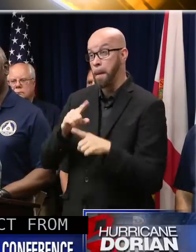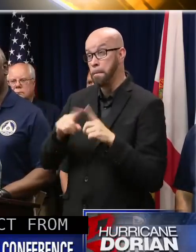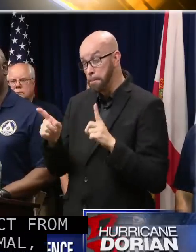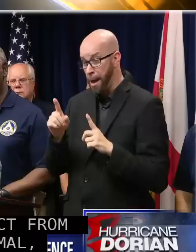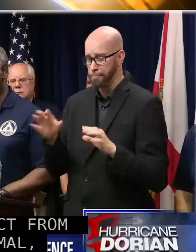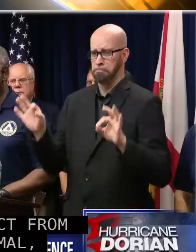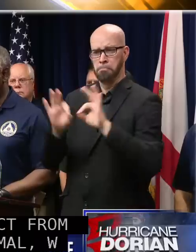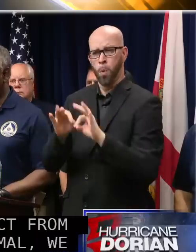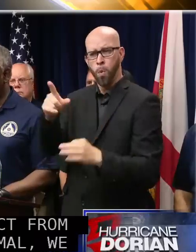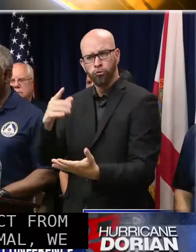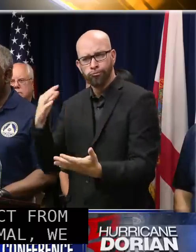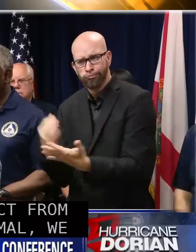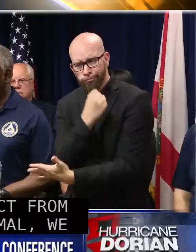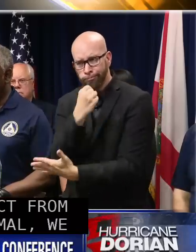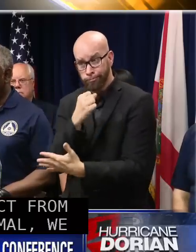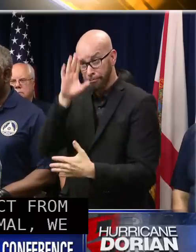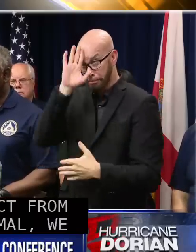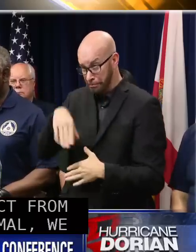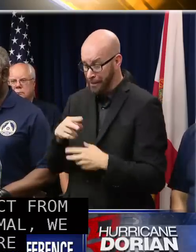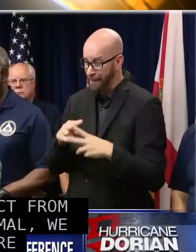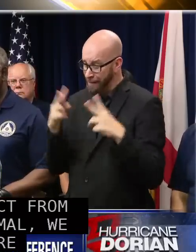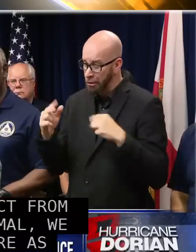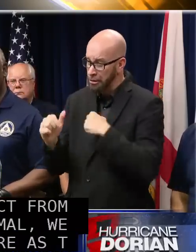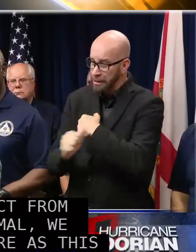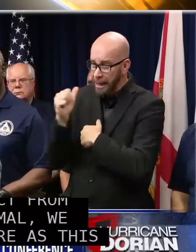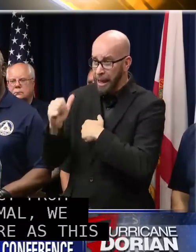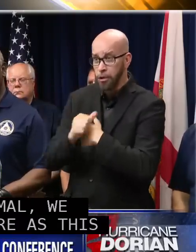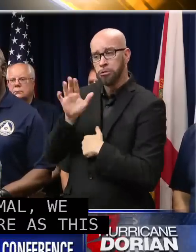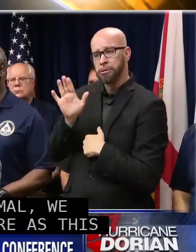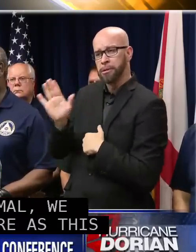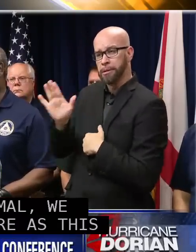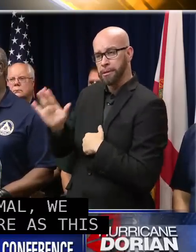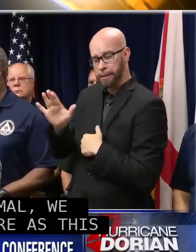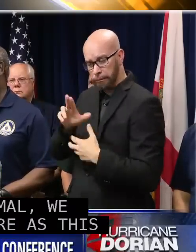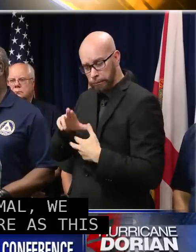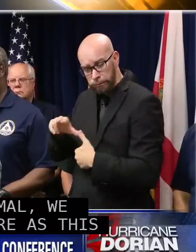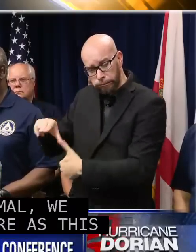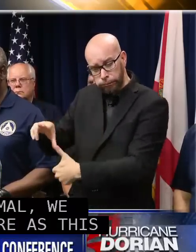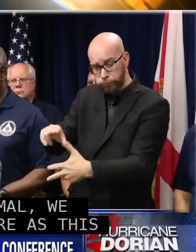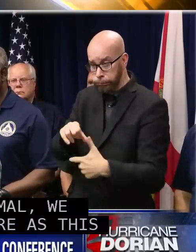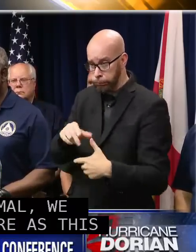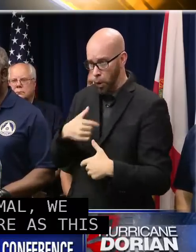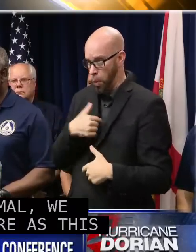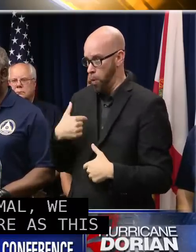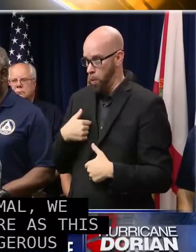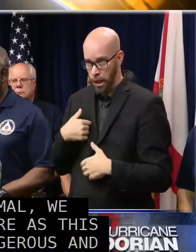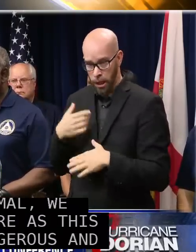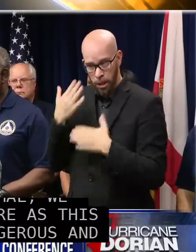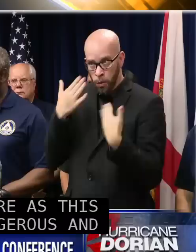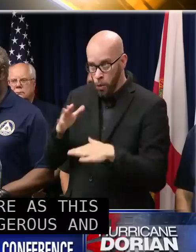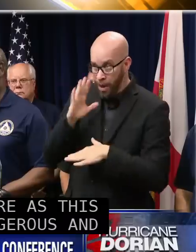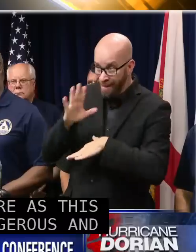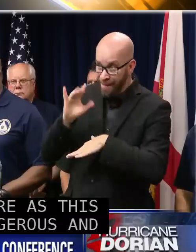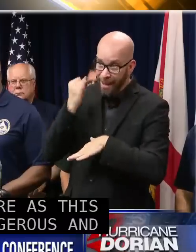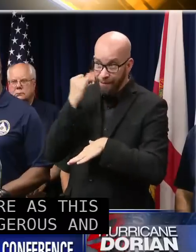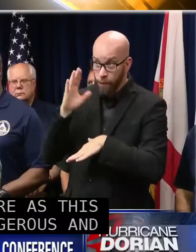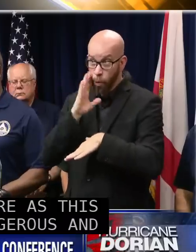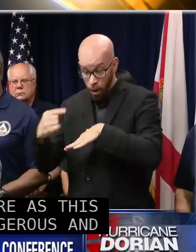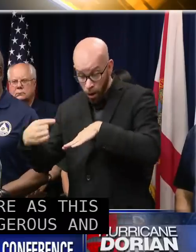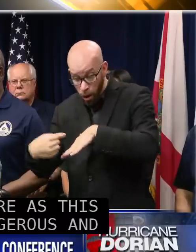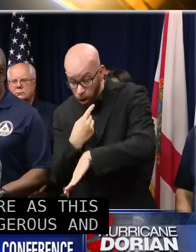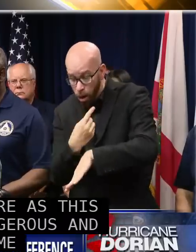storm is extremely dangerous and its path is at this time really uncertain. We hope for the